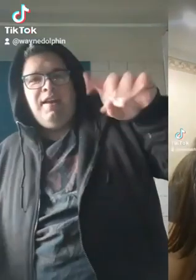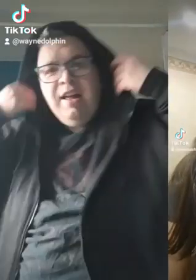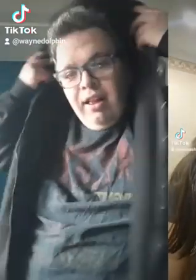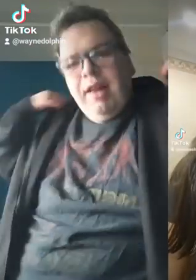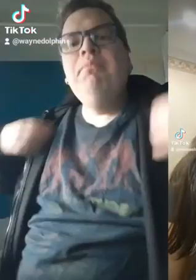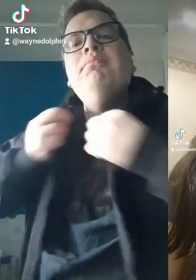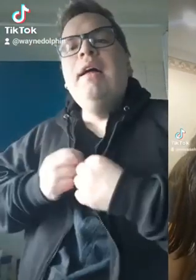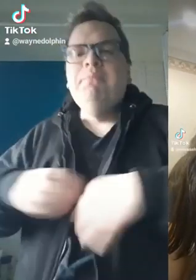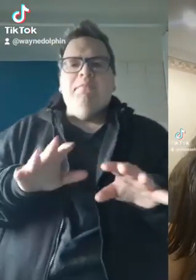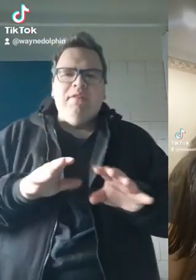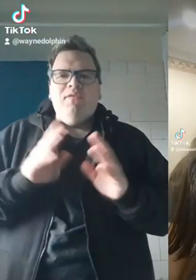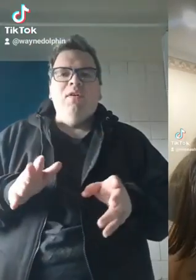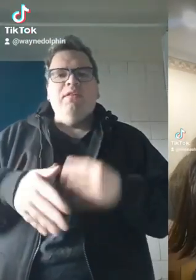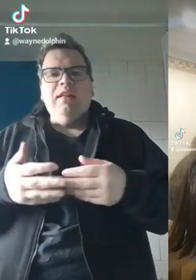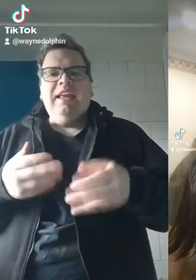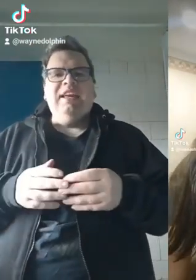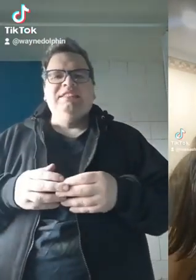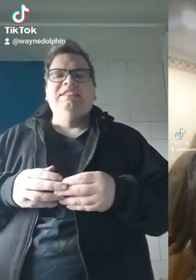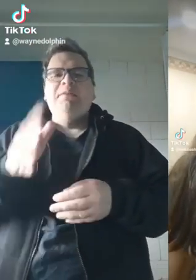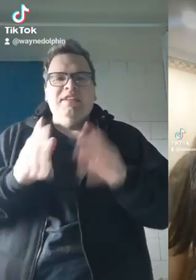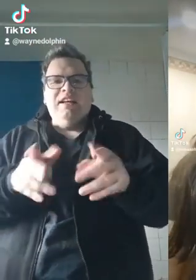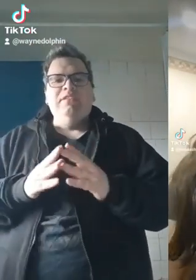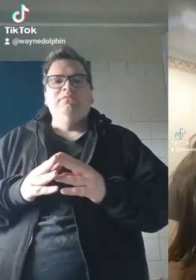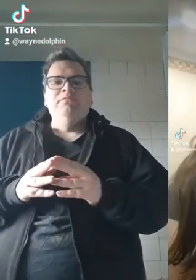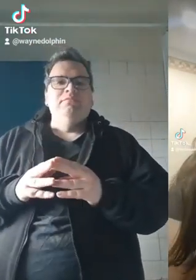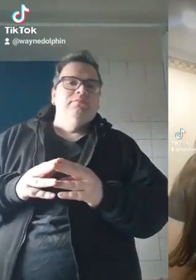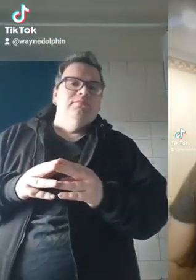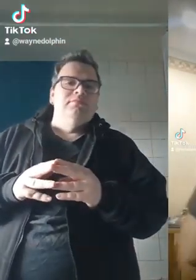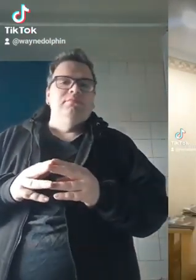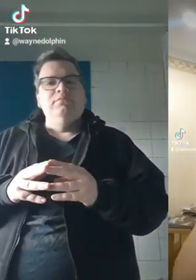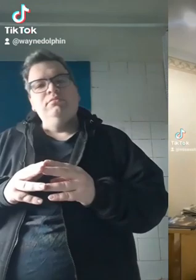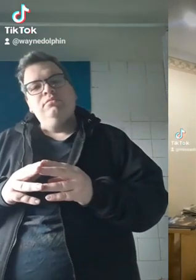Excuse me, I'm looking for the ugly stepsister.